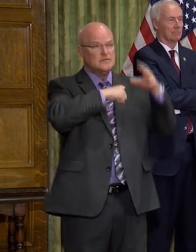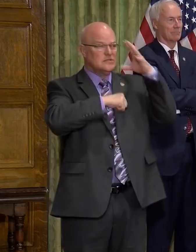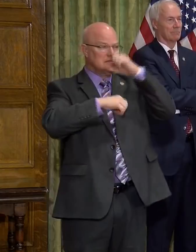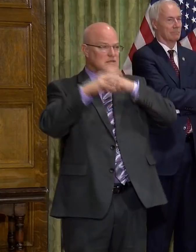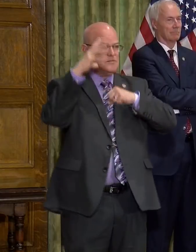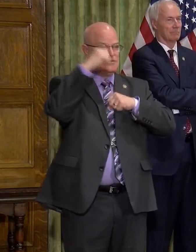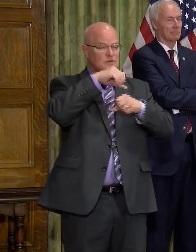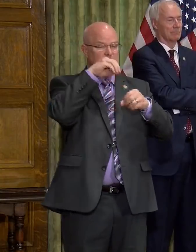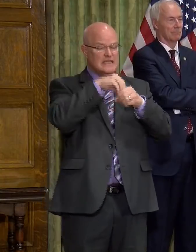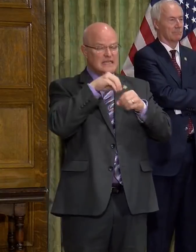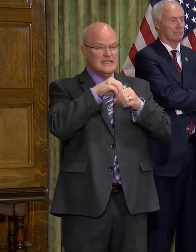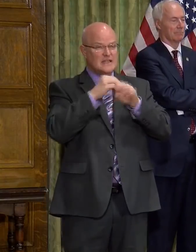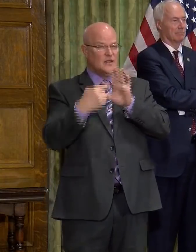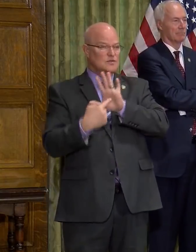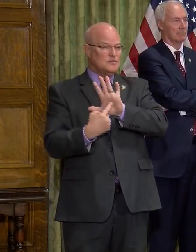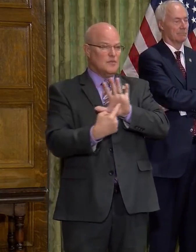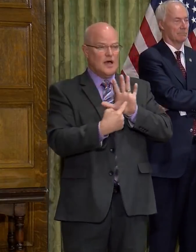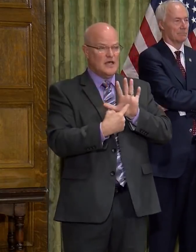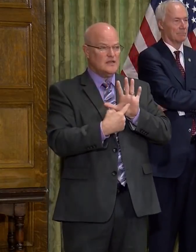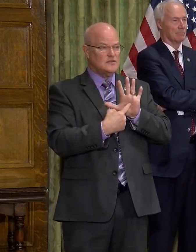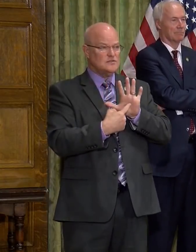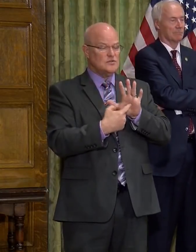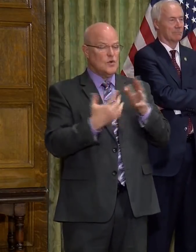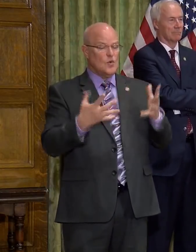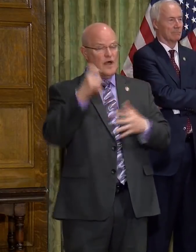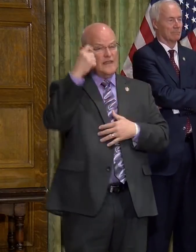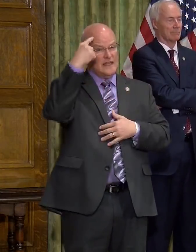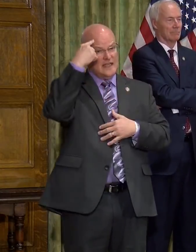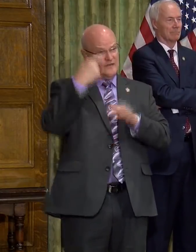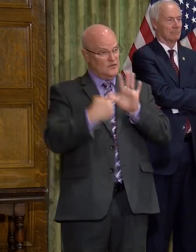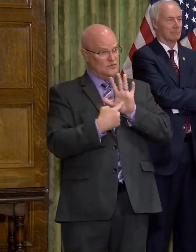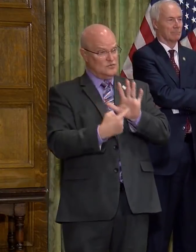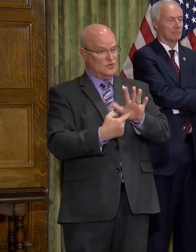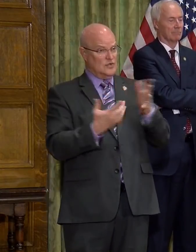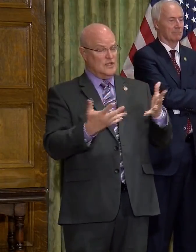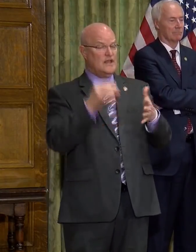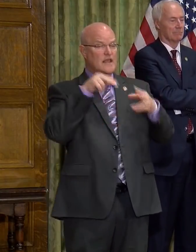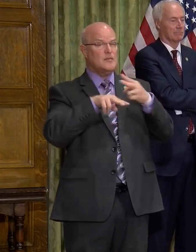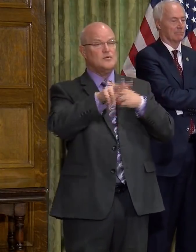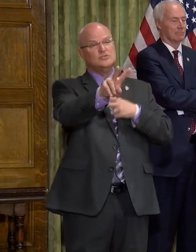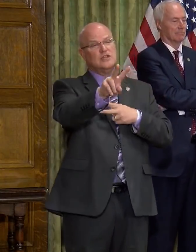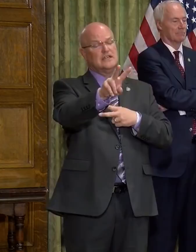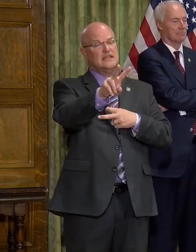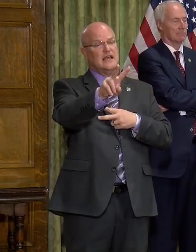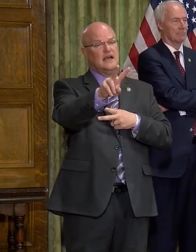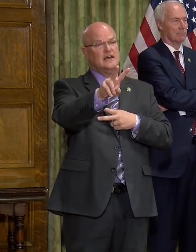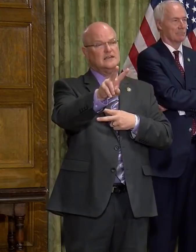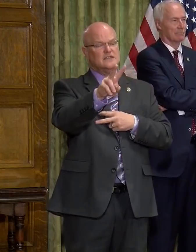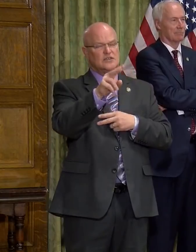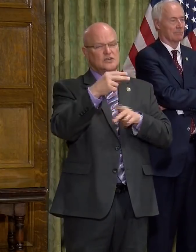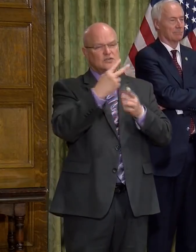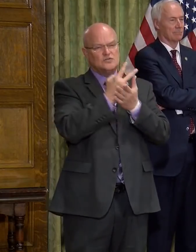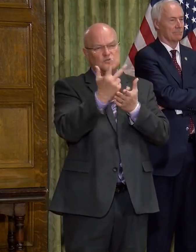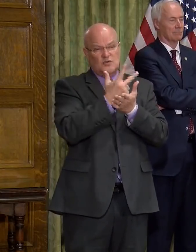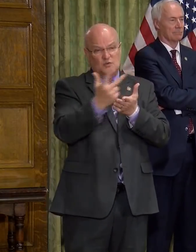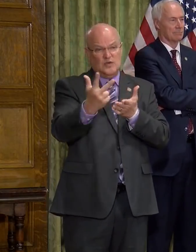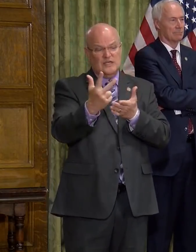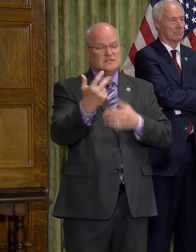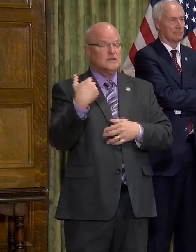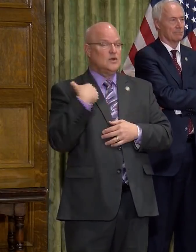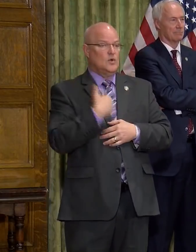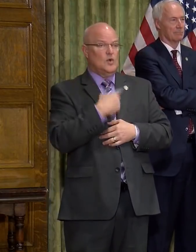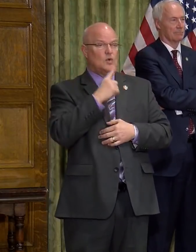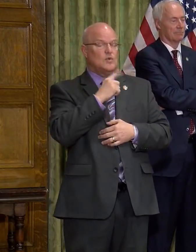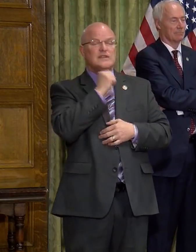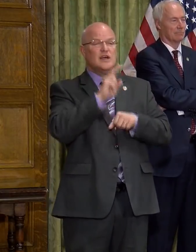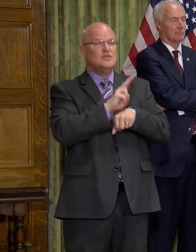going into those models. The models that the governor has been showing that project out just a couple of weeks, we're really